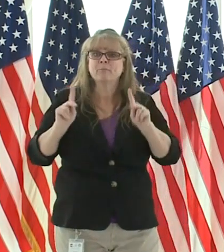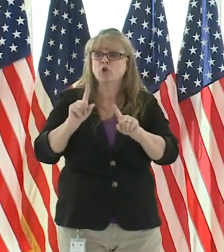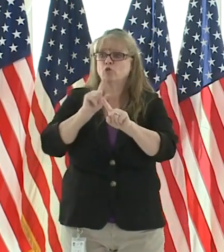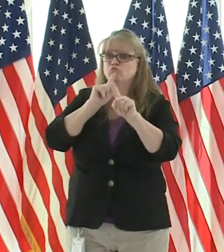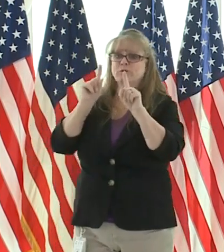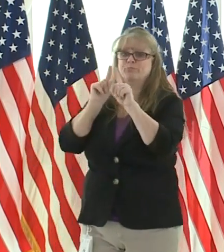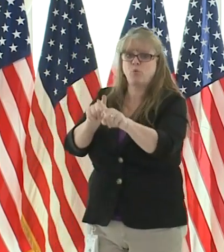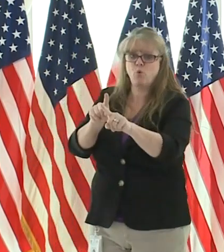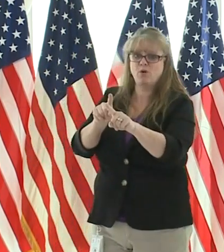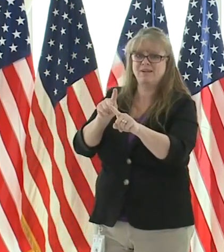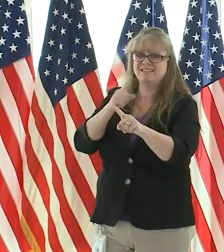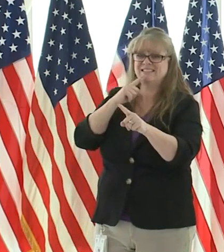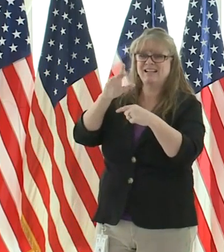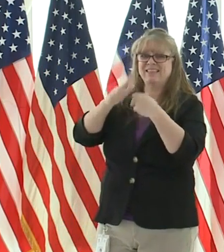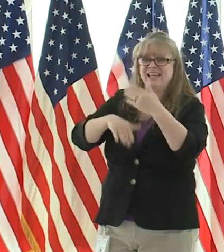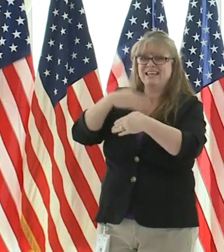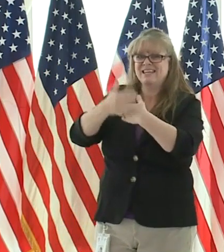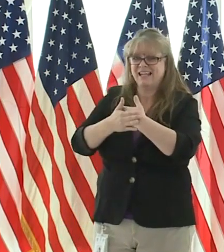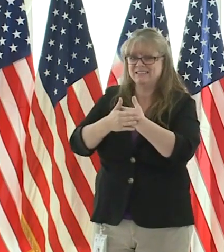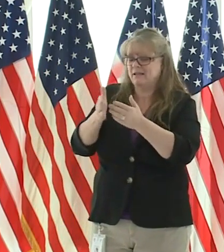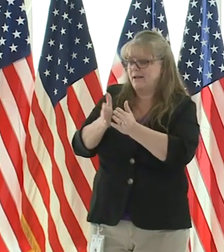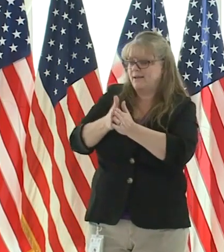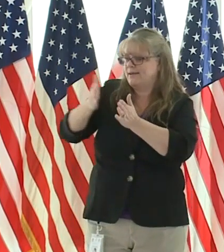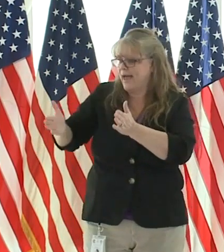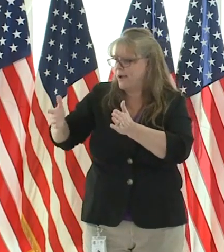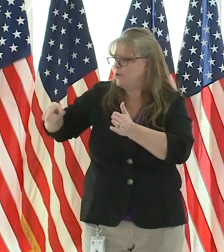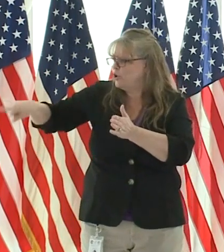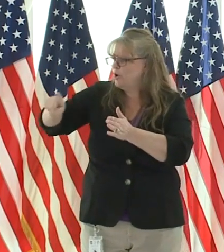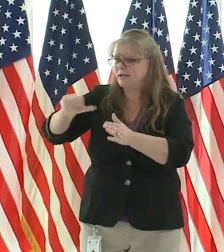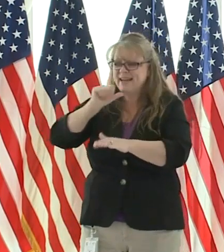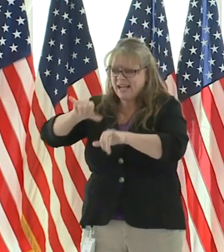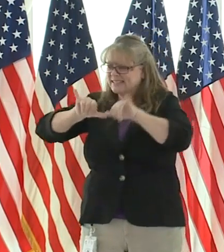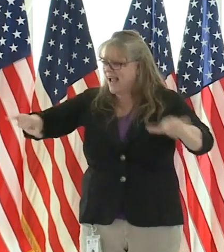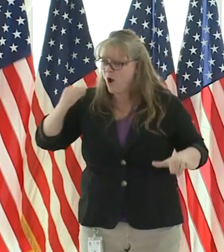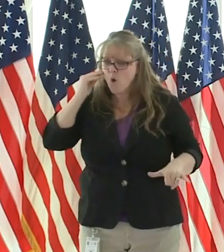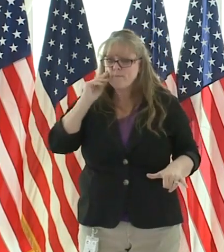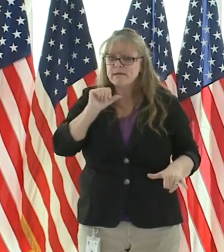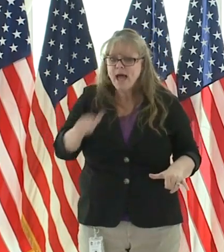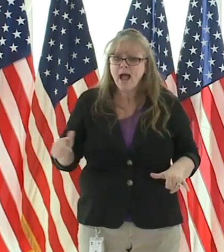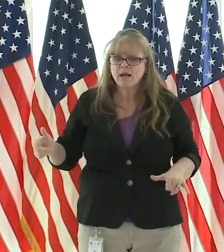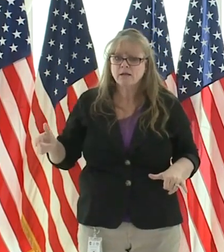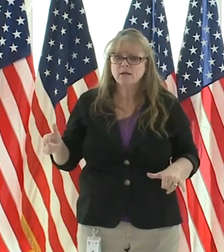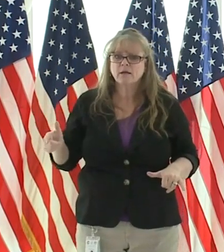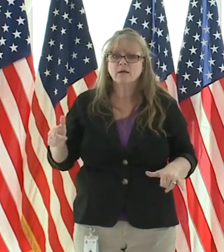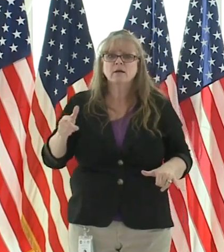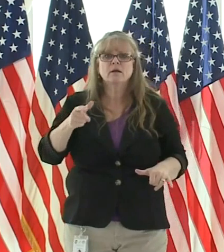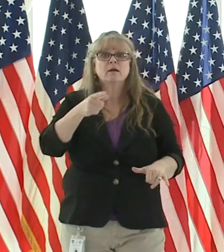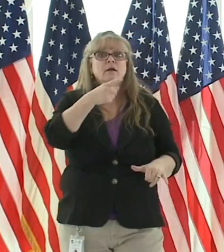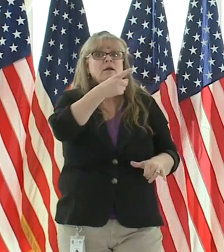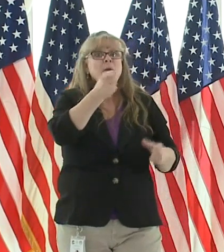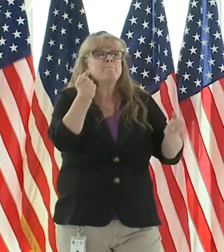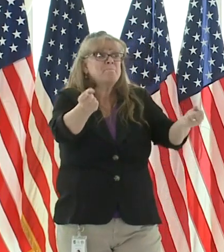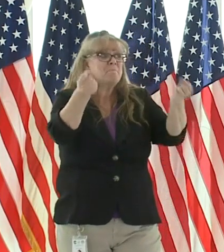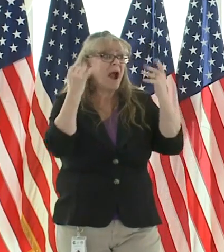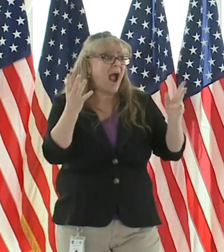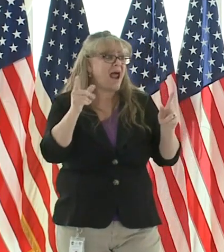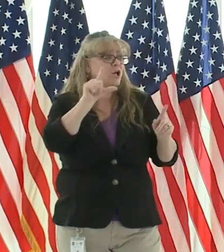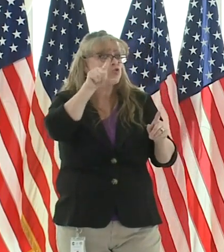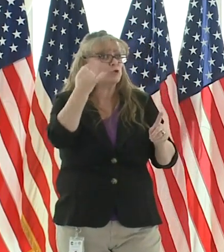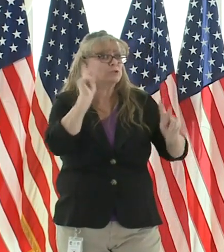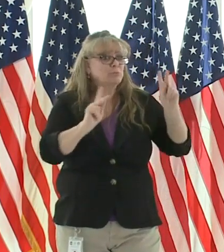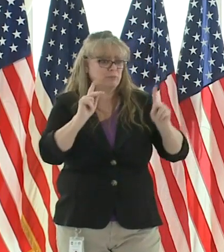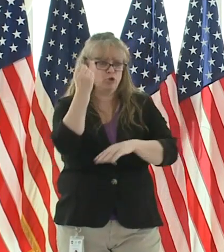following the orders. I'm seeing a lot of rebellion out here against your orders, which have been called tyrannical, against